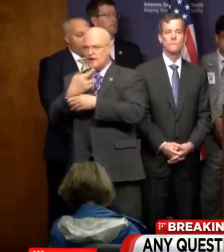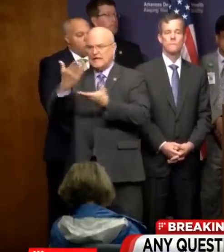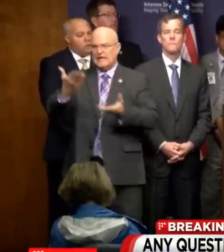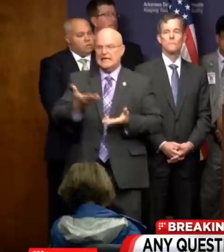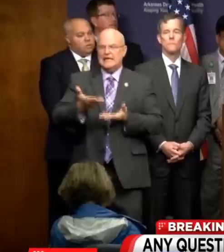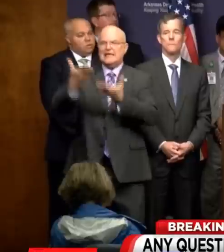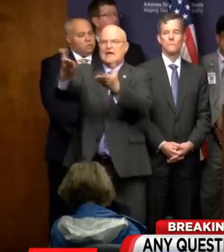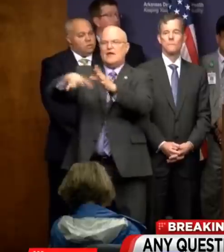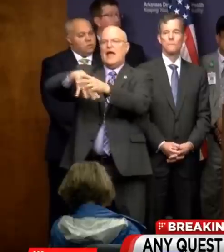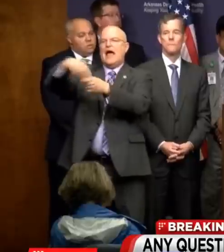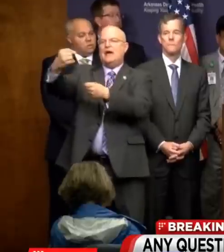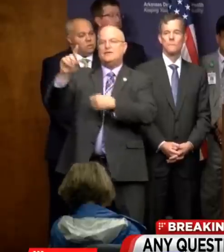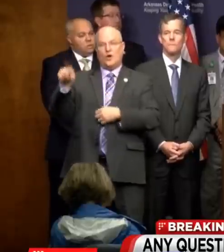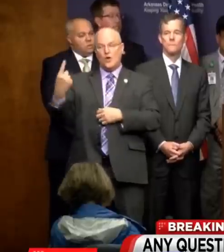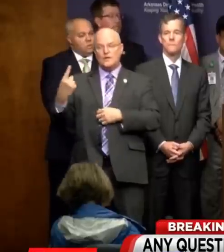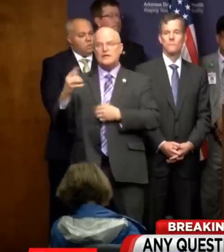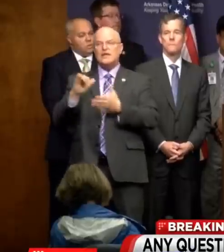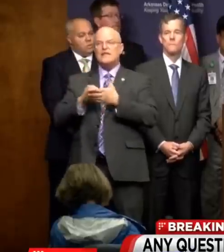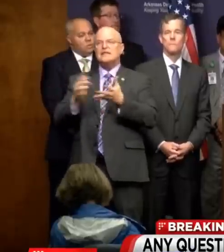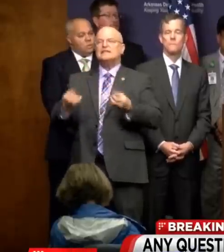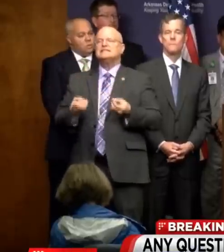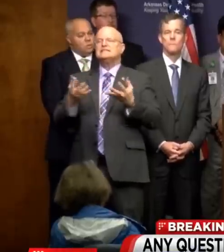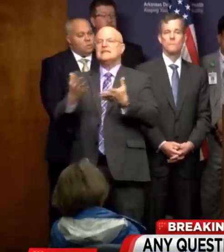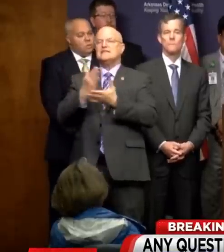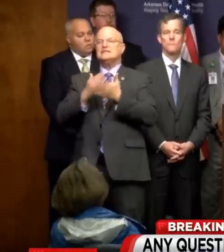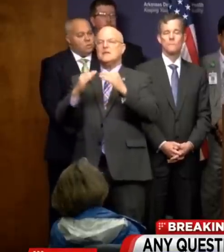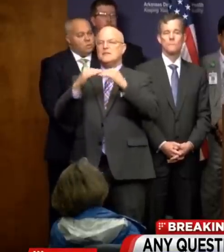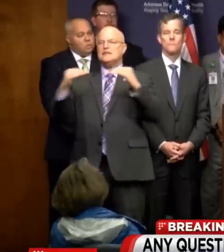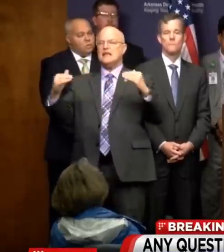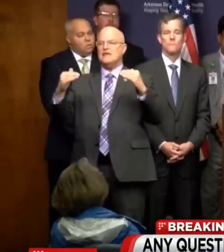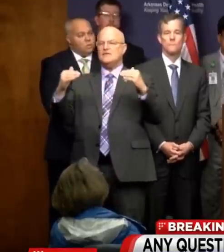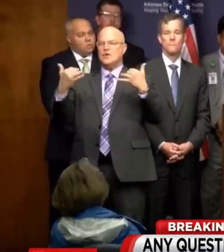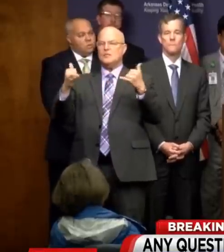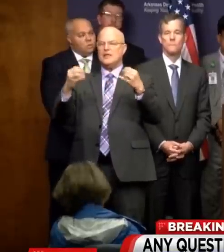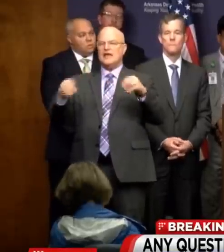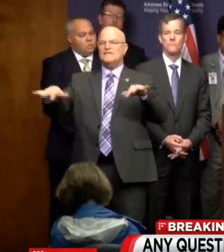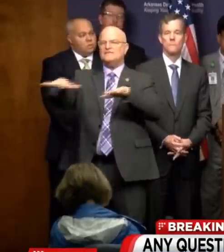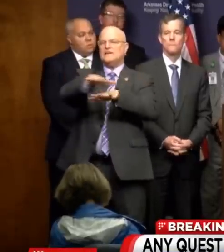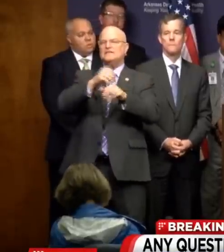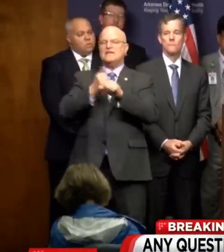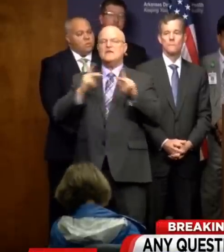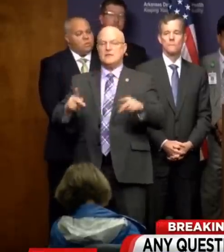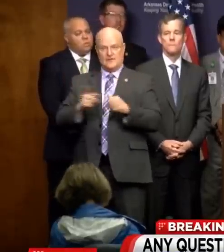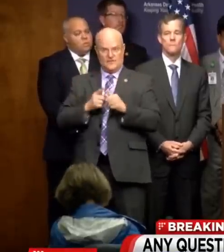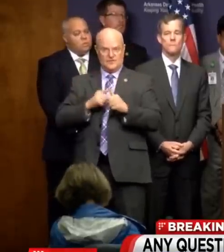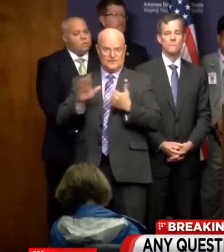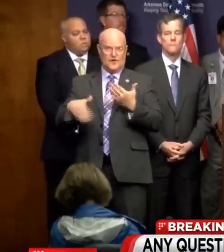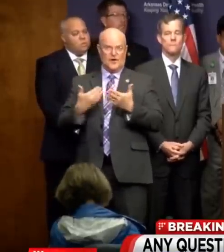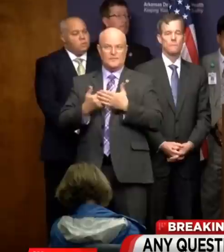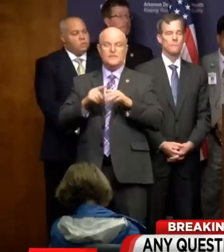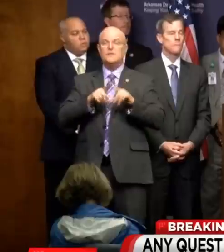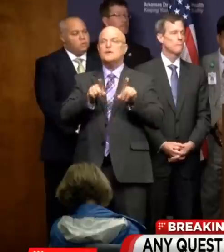only. And so this gives some level playing field to everyone, first of all, but also it extends